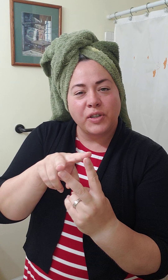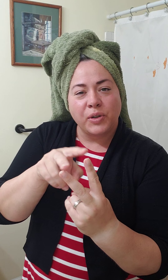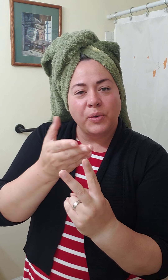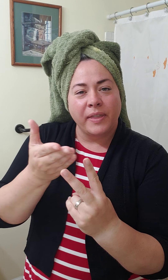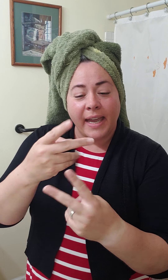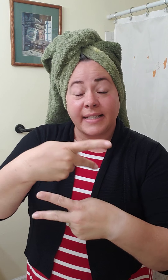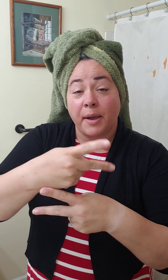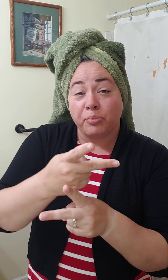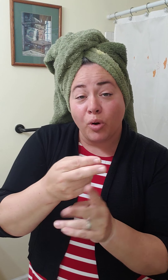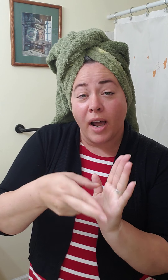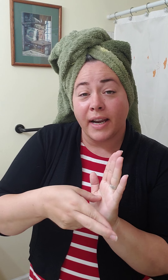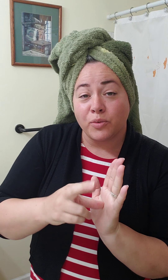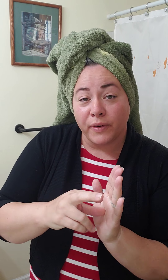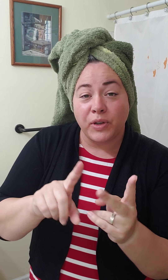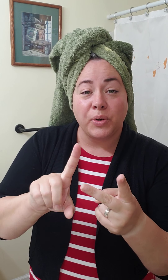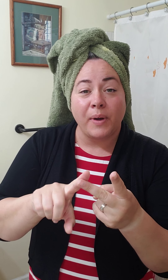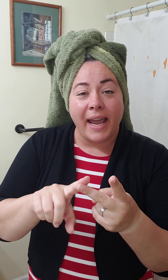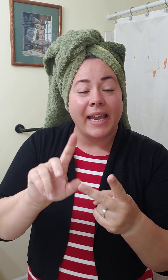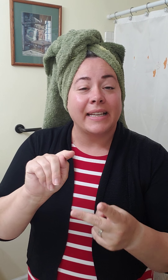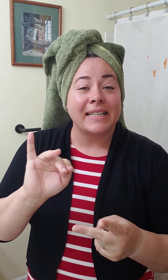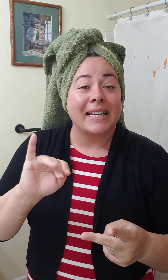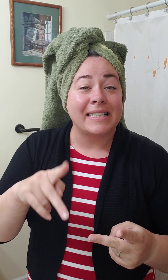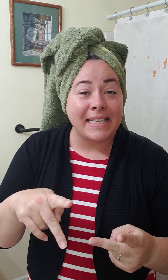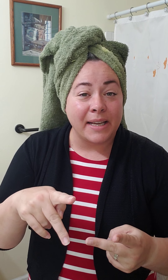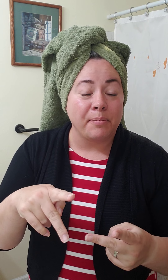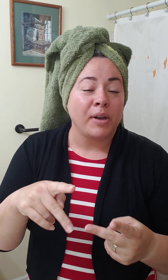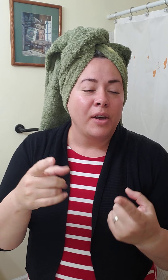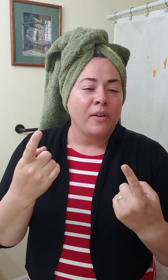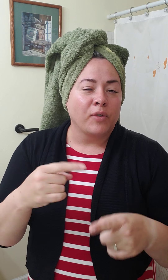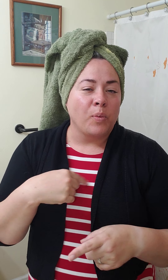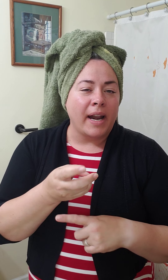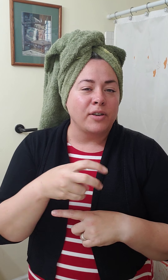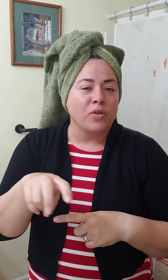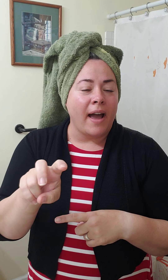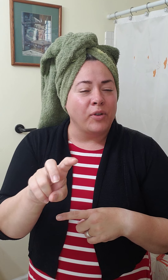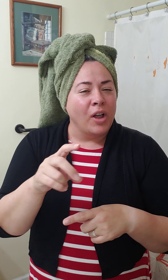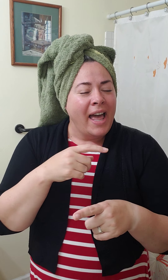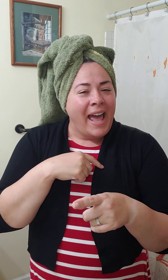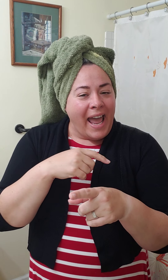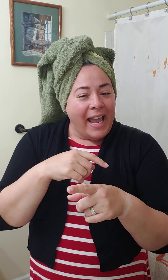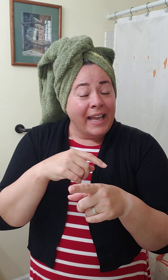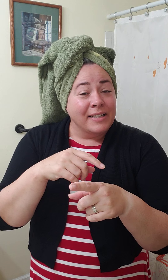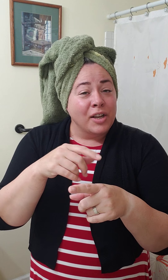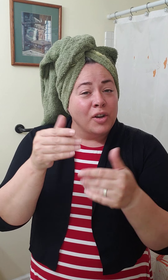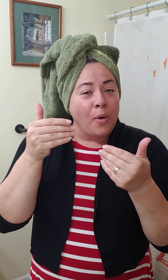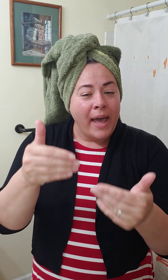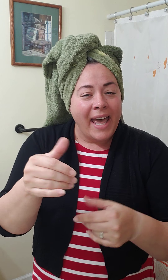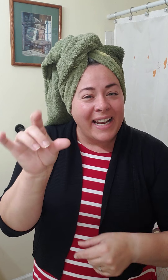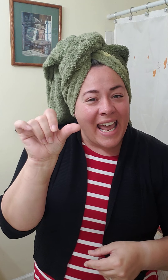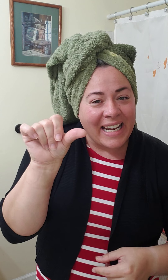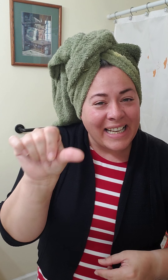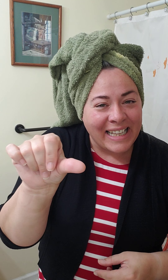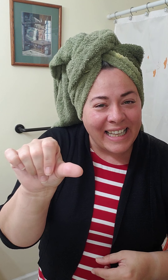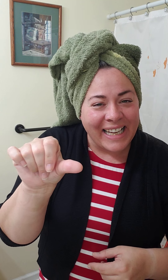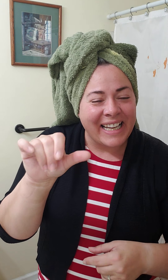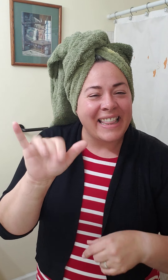two things, a product review and a tip for when I travel. And go ahead and click